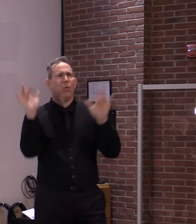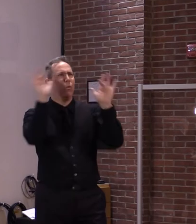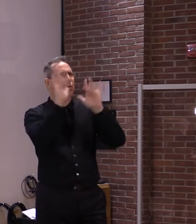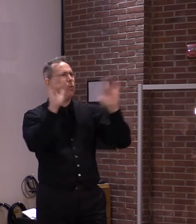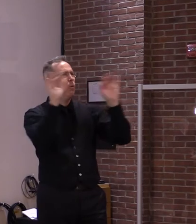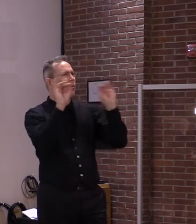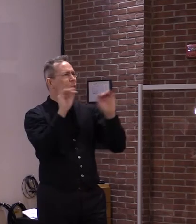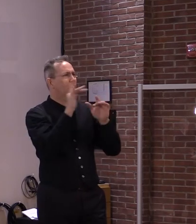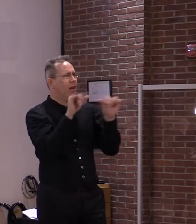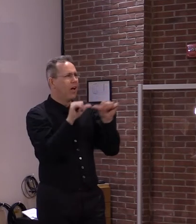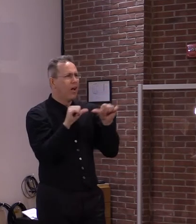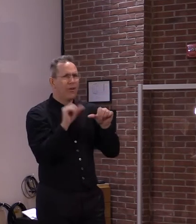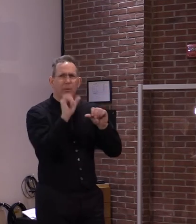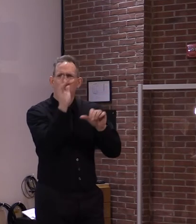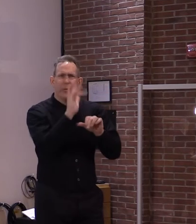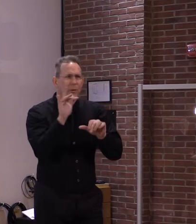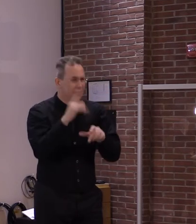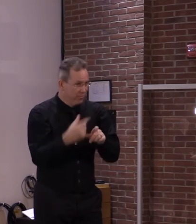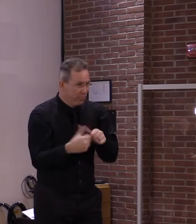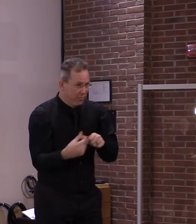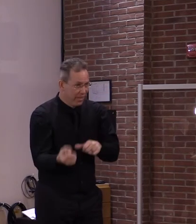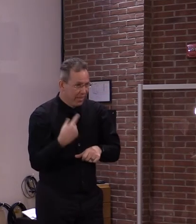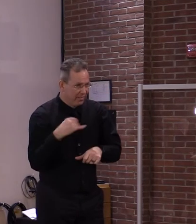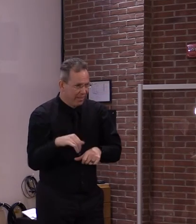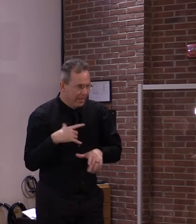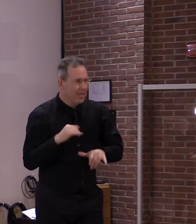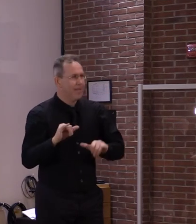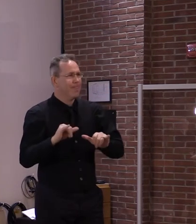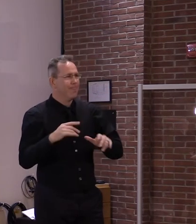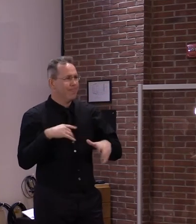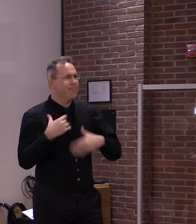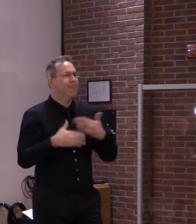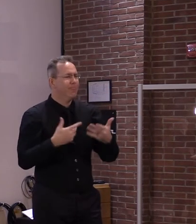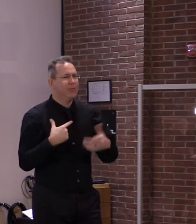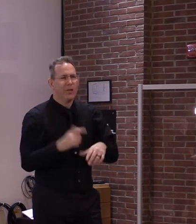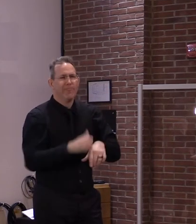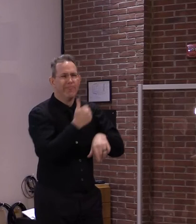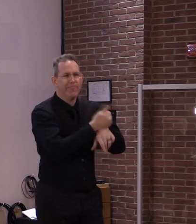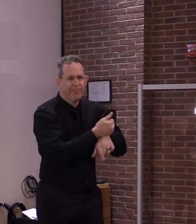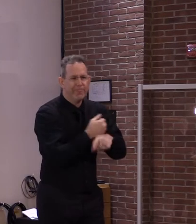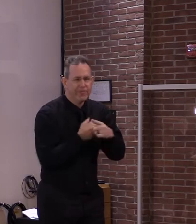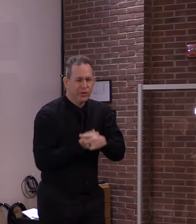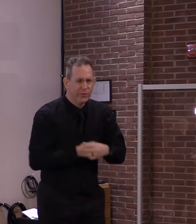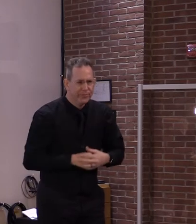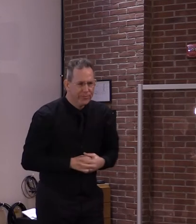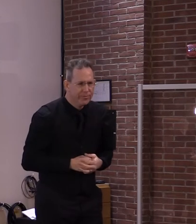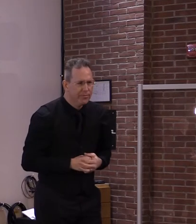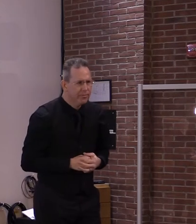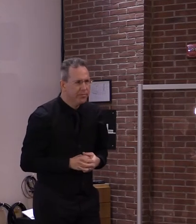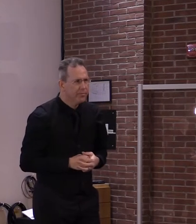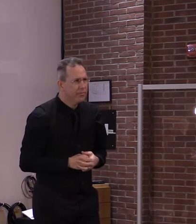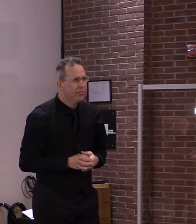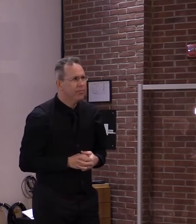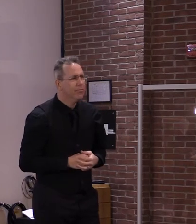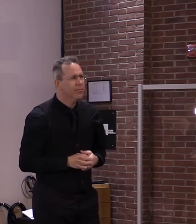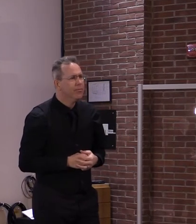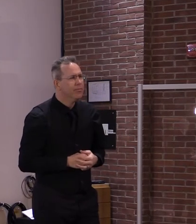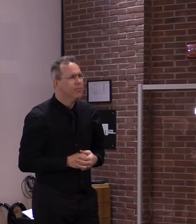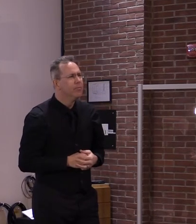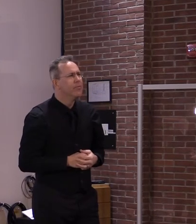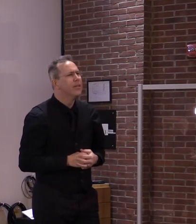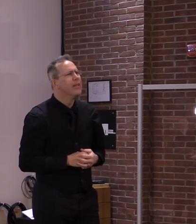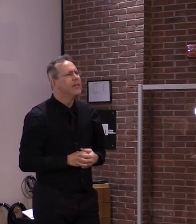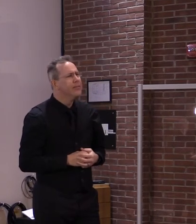make sure that we had a vaccination clinic there i think the word exposure is not the right word the word is we had we had a